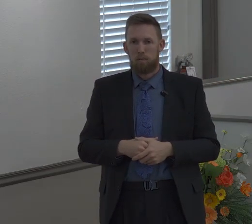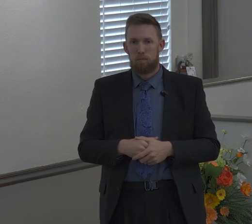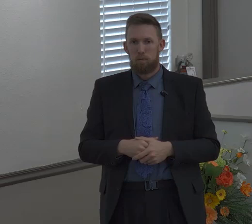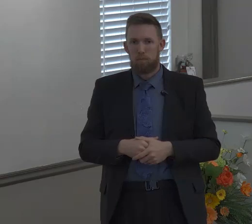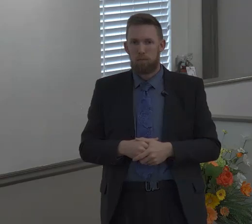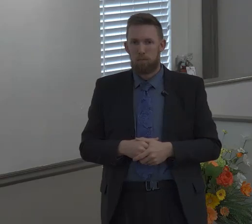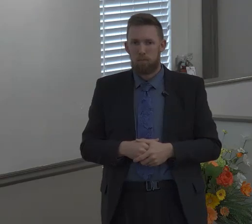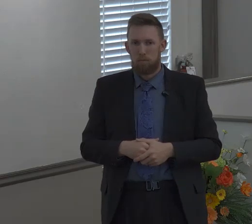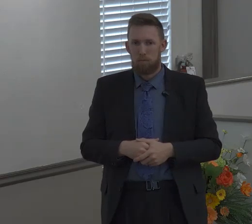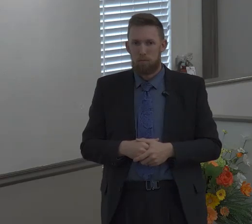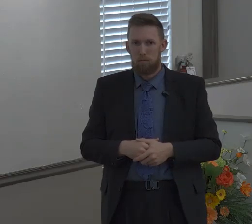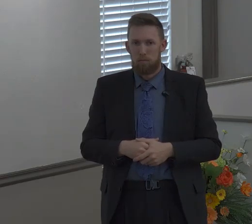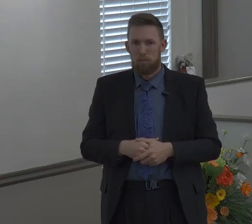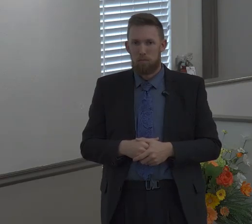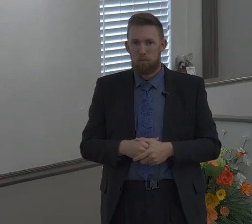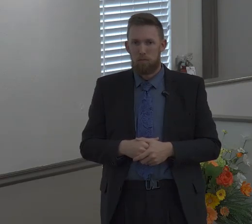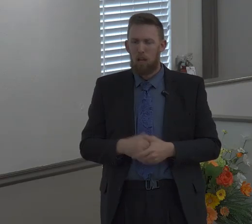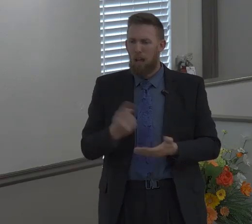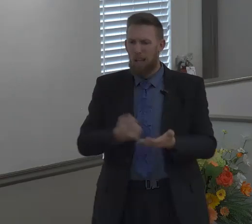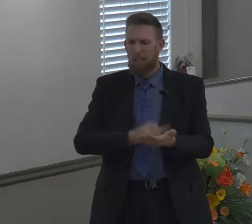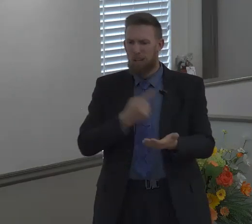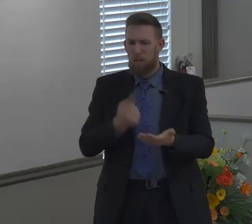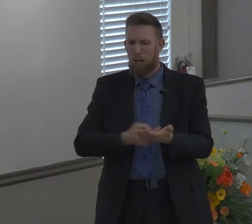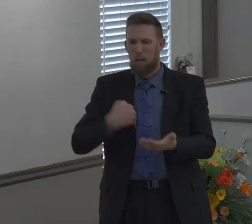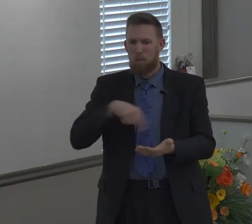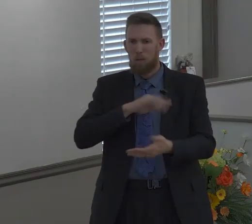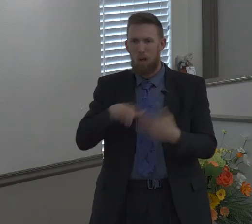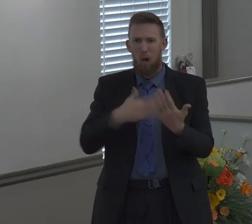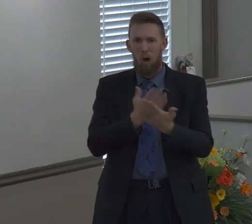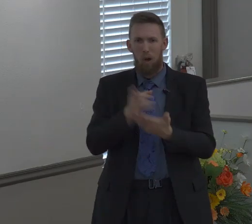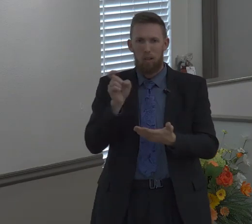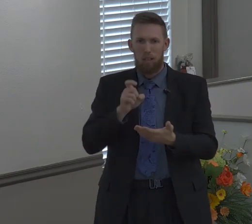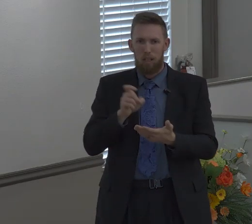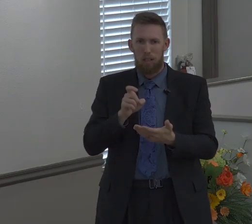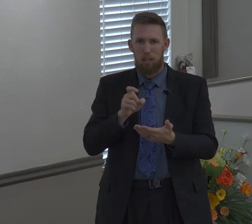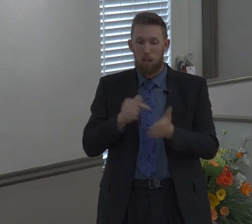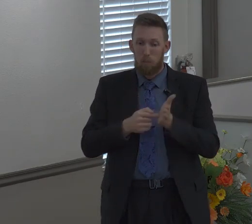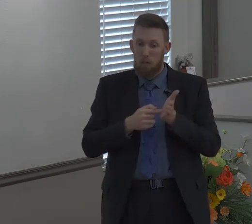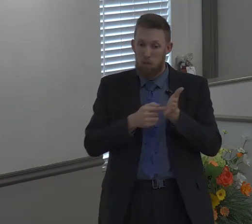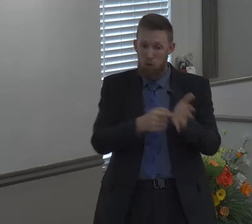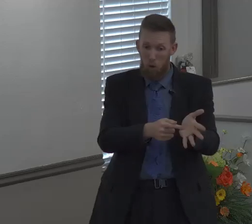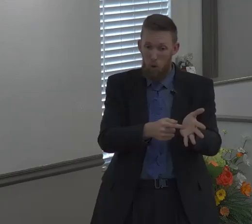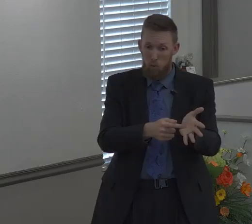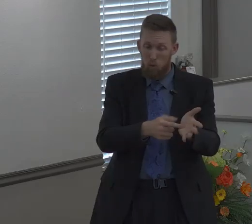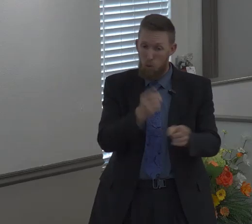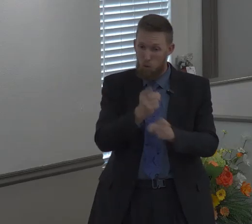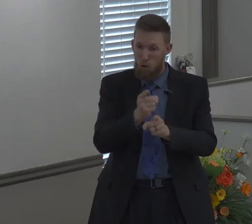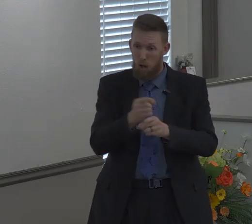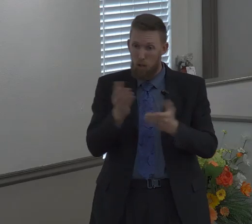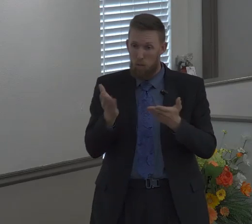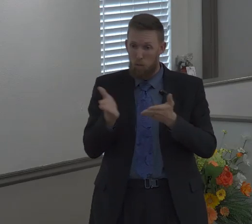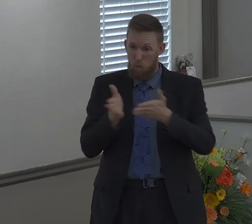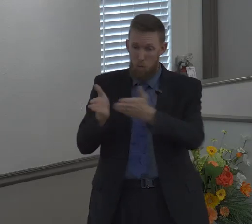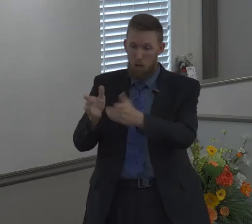It's not to say that there isn't times when we all need to be corrected, because we're not perfect,